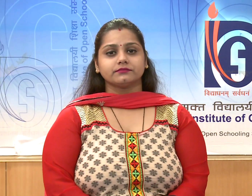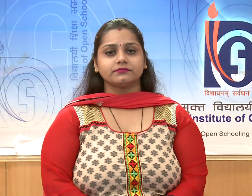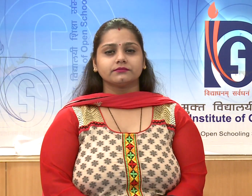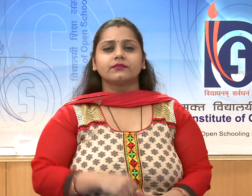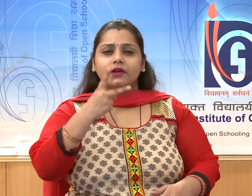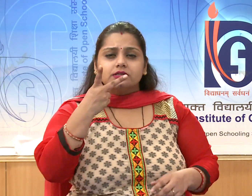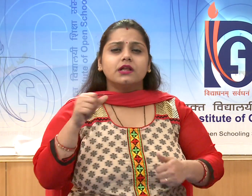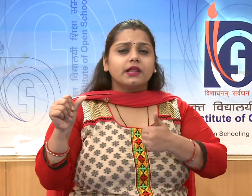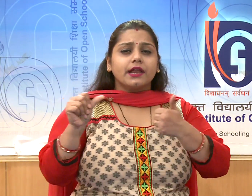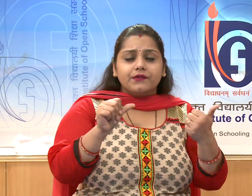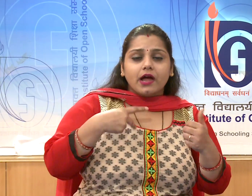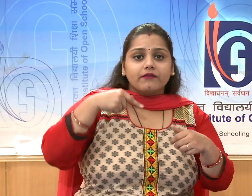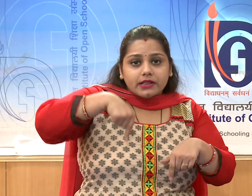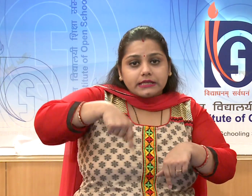saw a revival during this time.